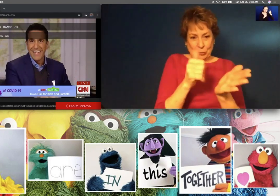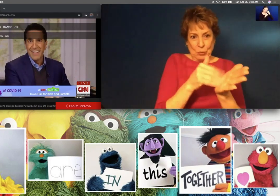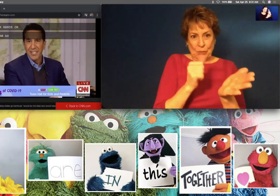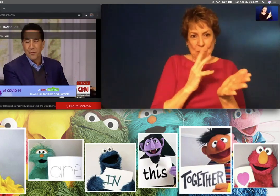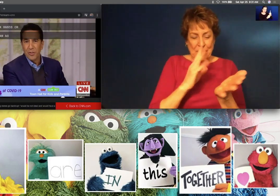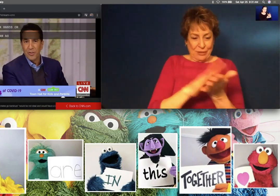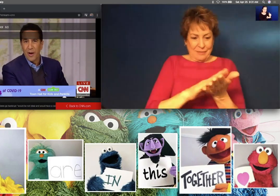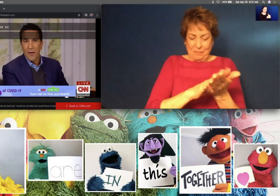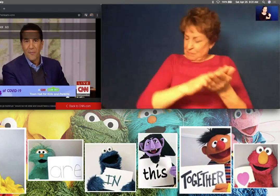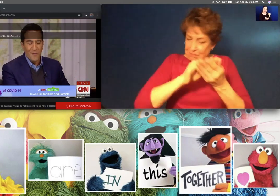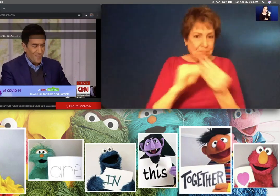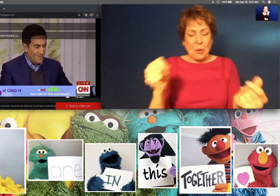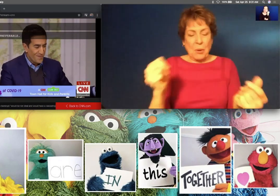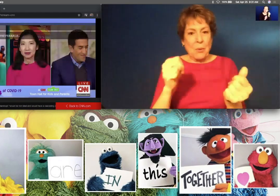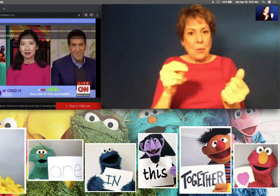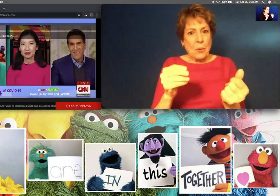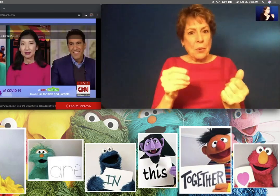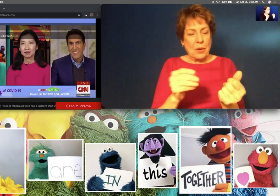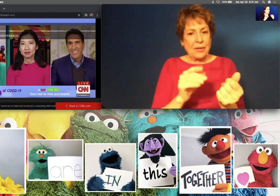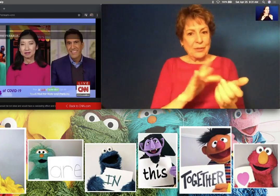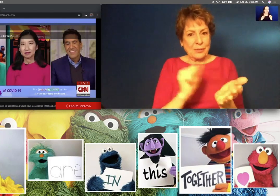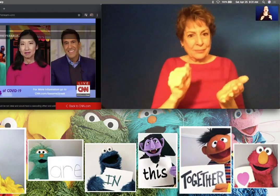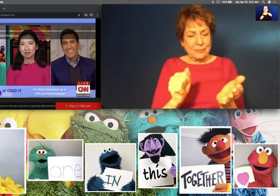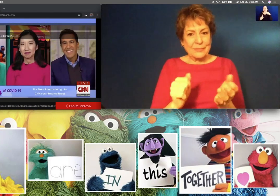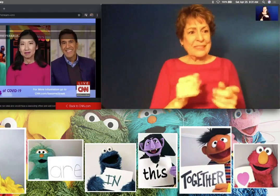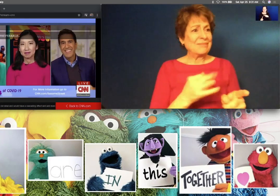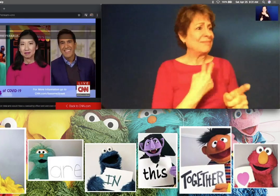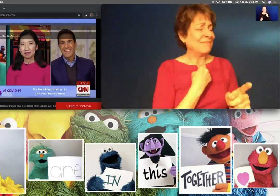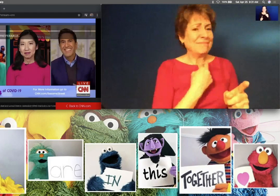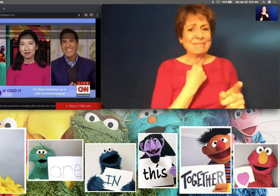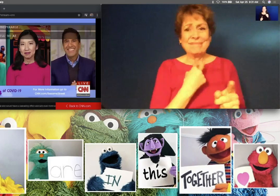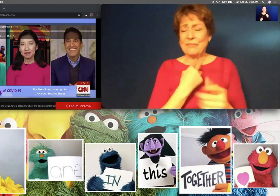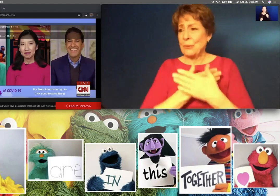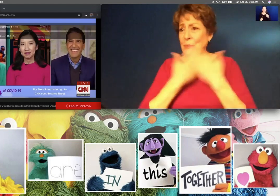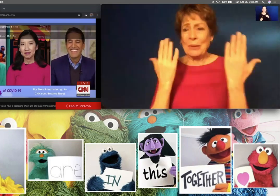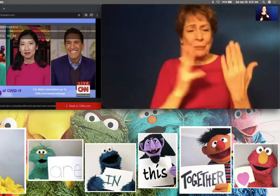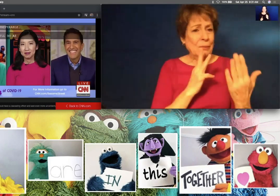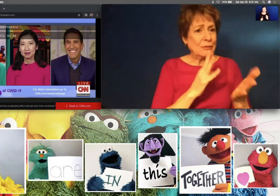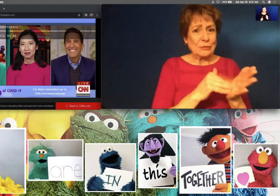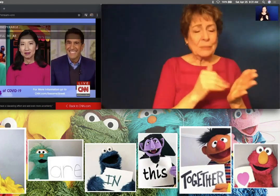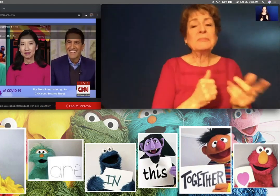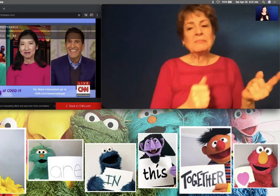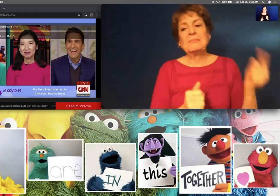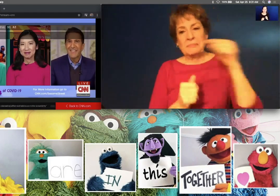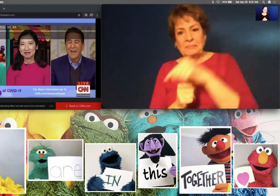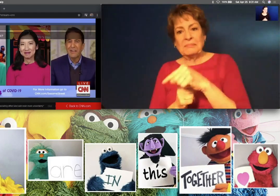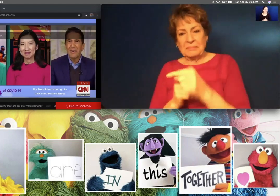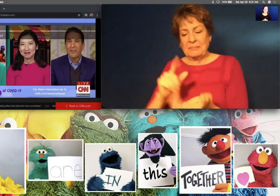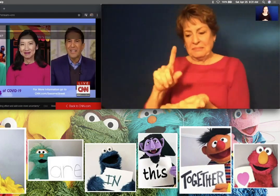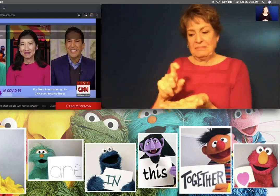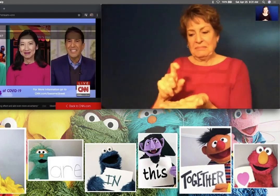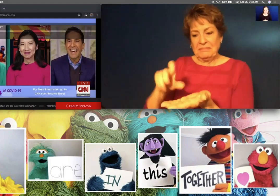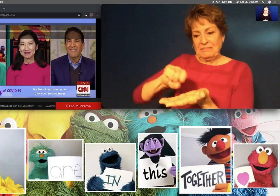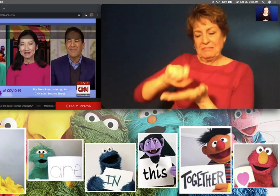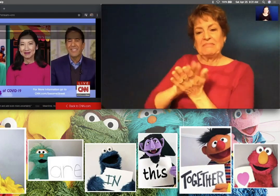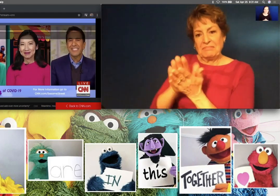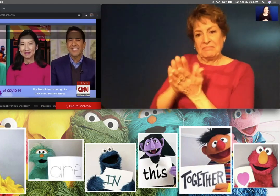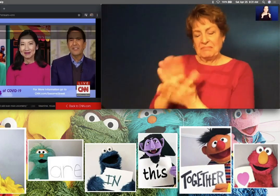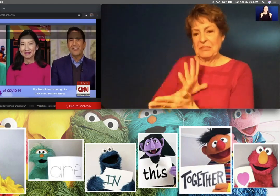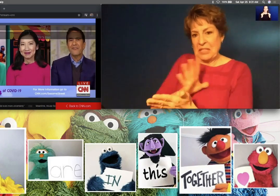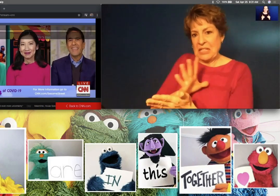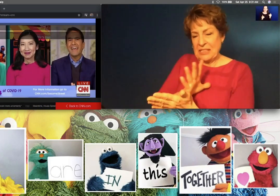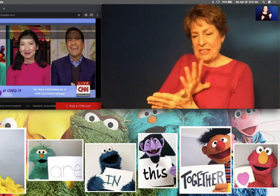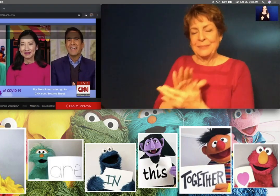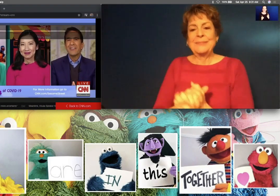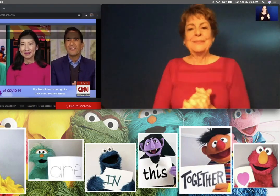hand sanitizer will do as well. That's such a great explanation. I love that. There you go. We have another question from